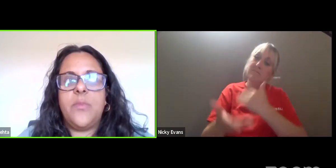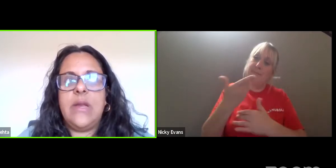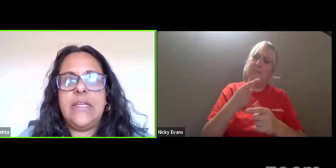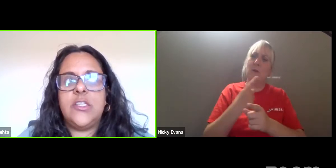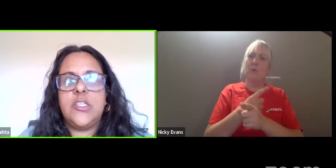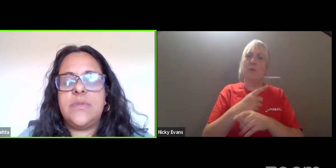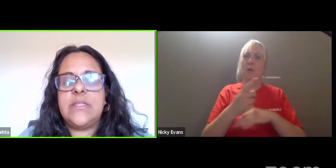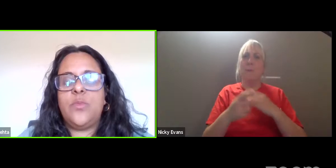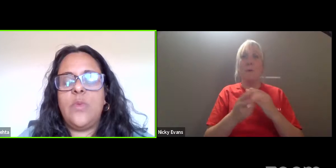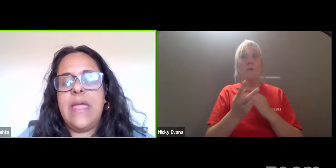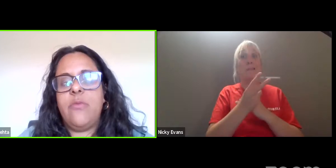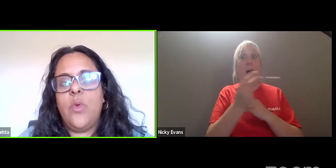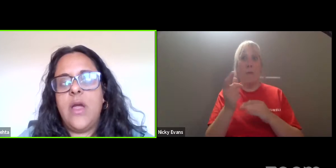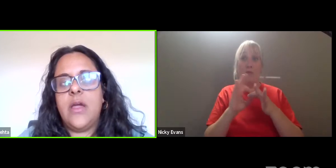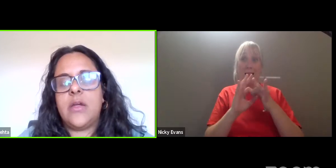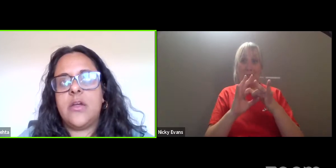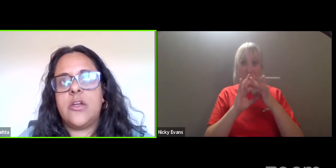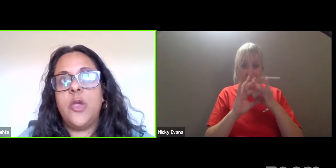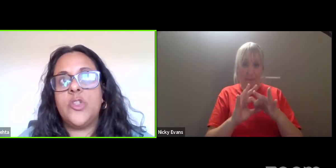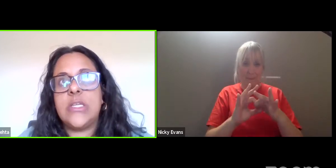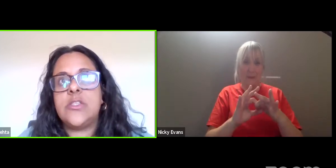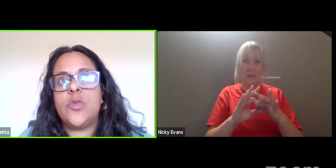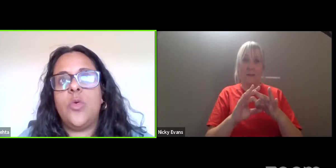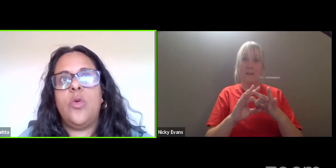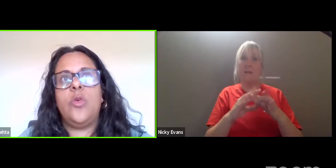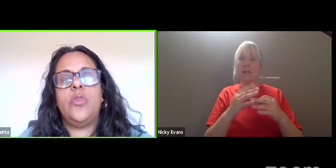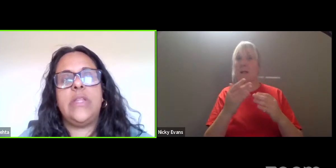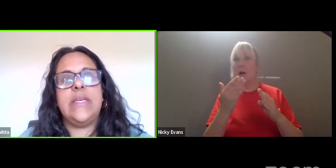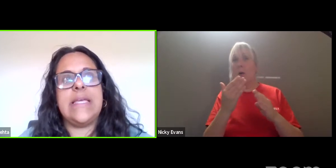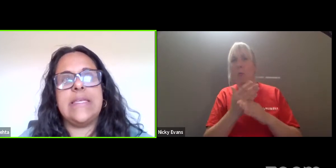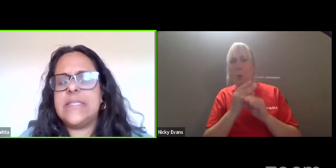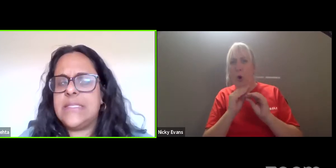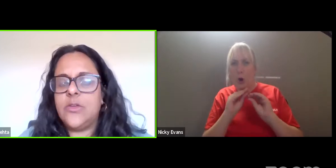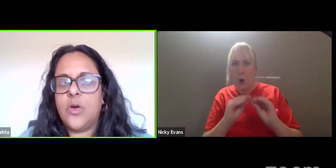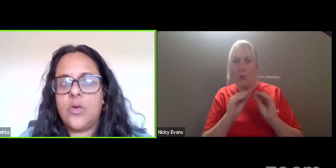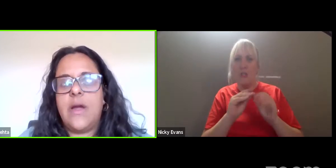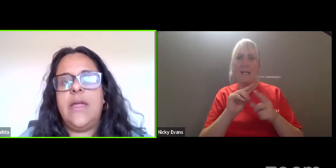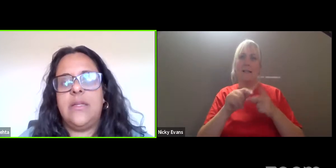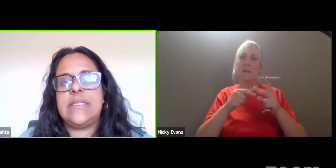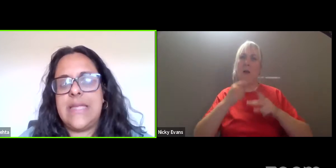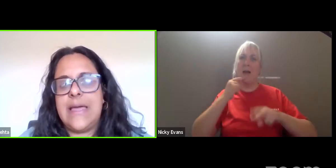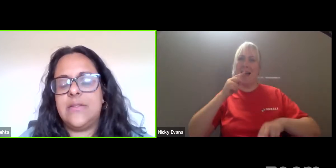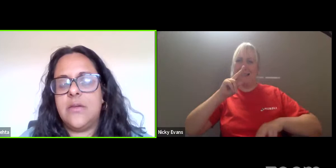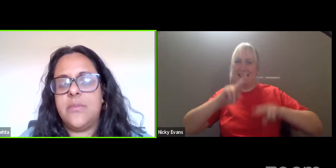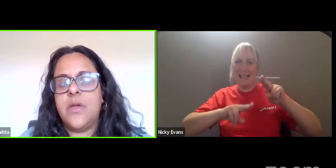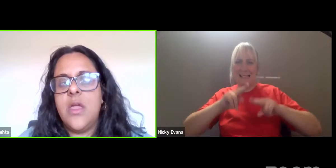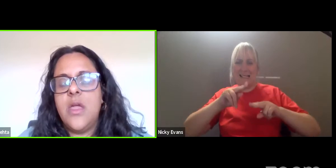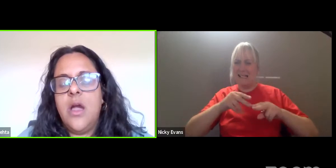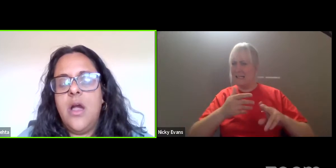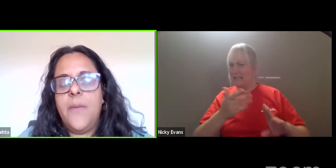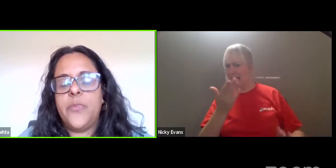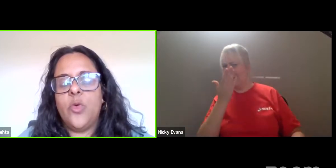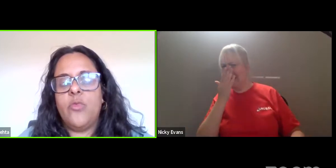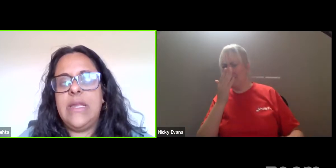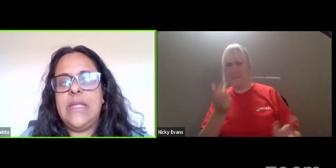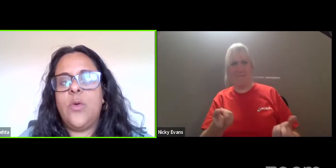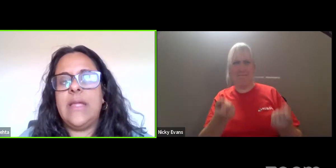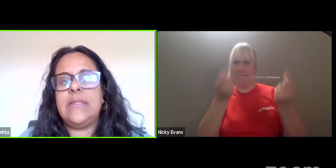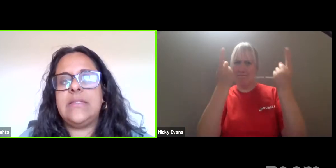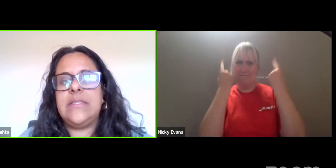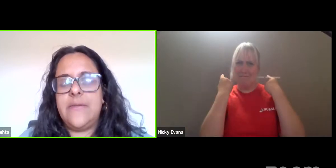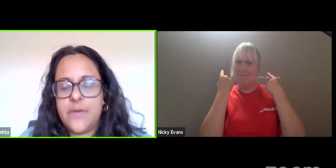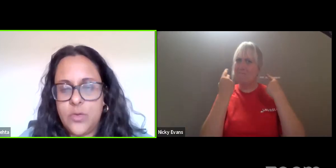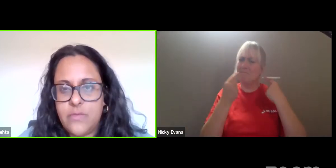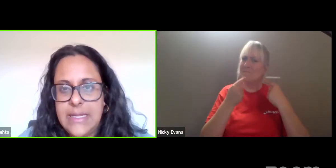there were some relationships where work coaches or the assessors did not quite understand them, or really